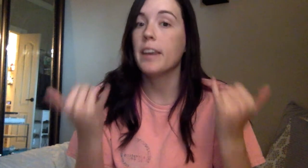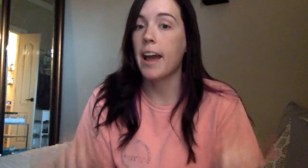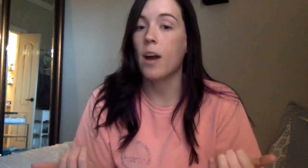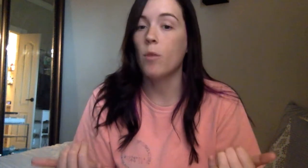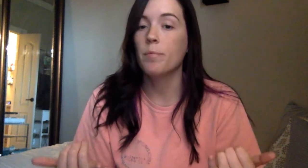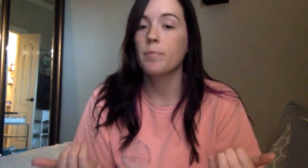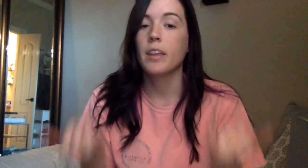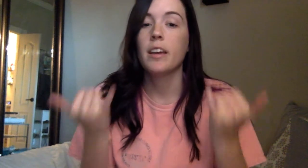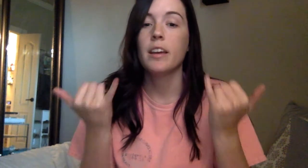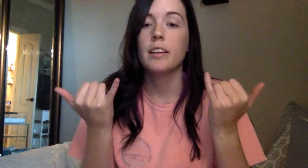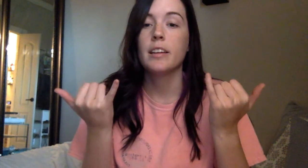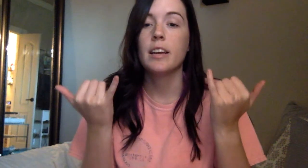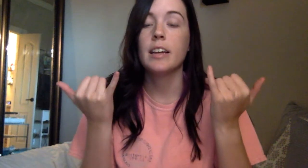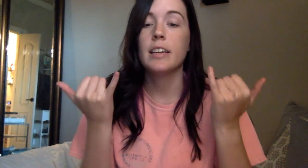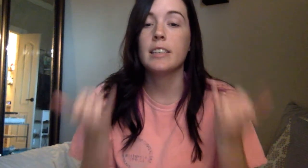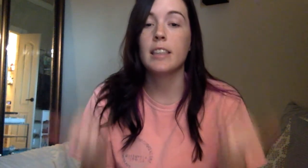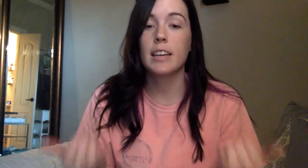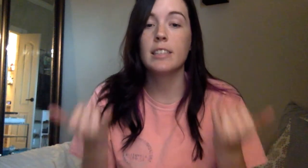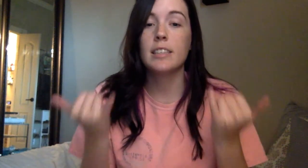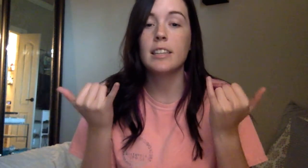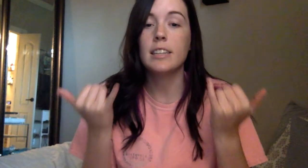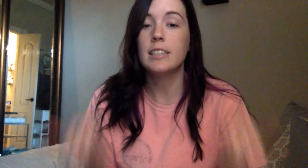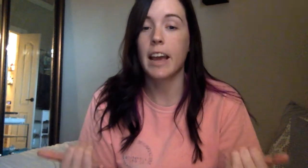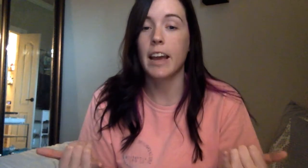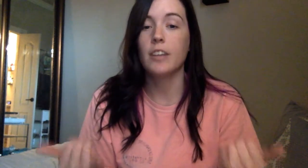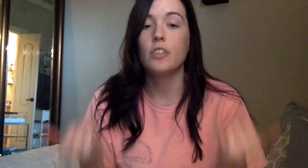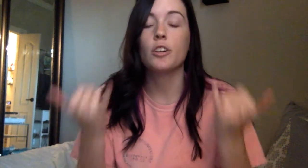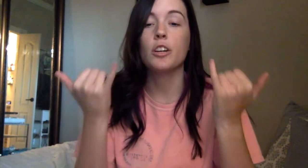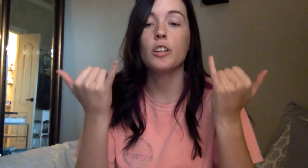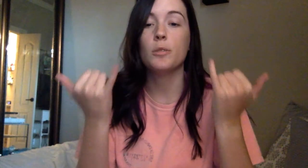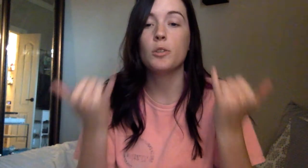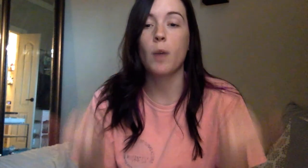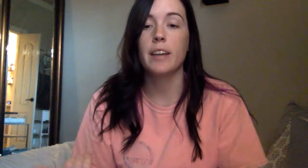now. Is this the day? So you're going to do it twice.